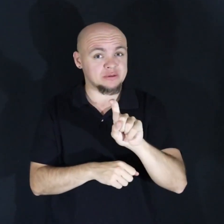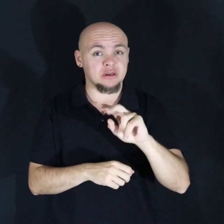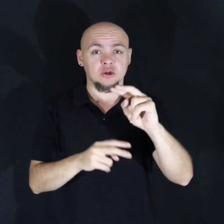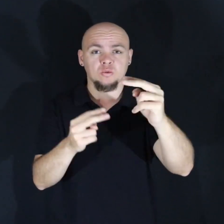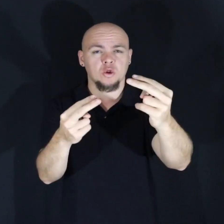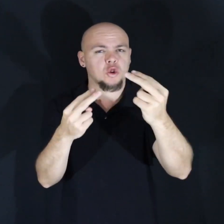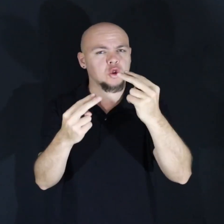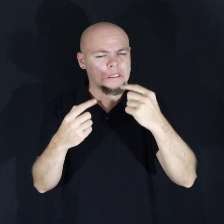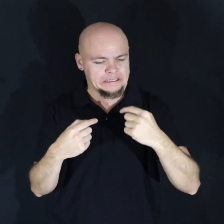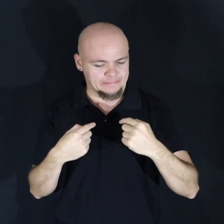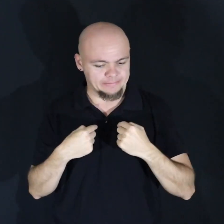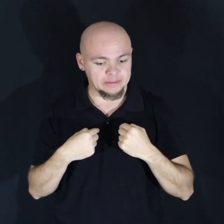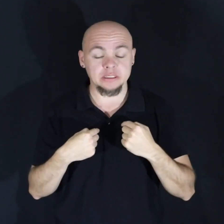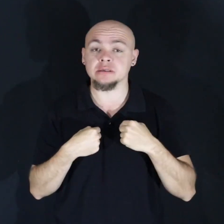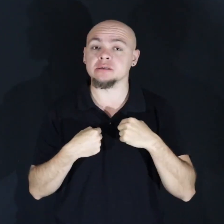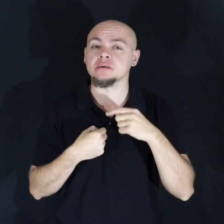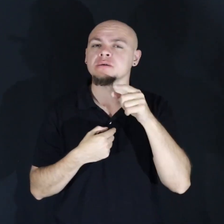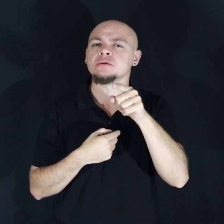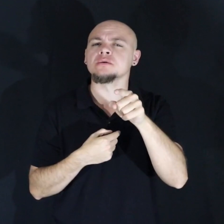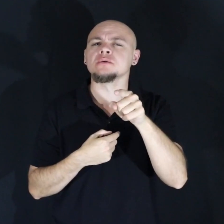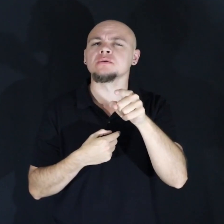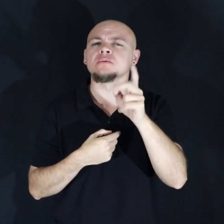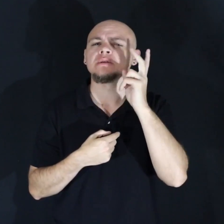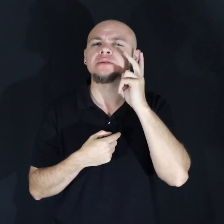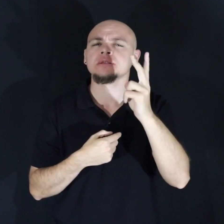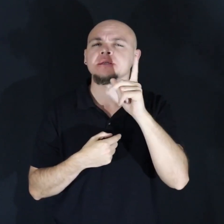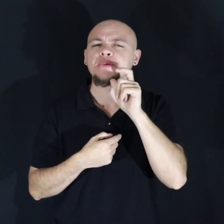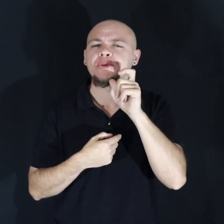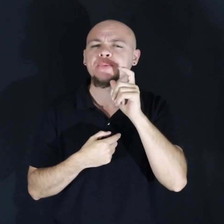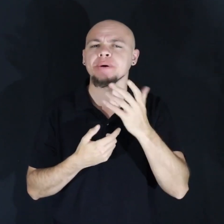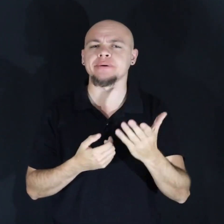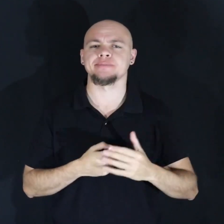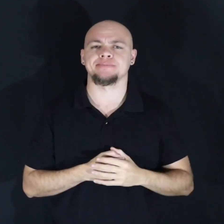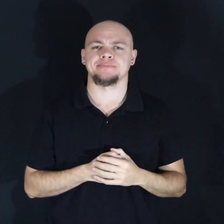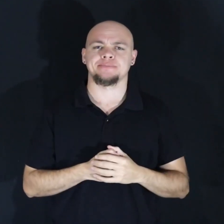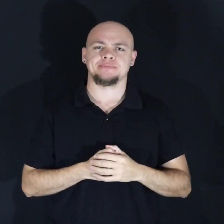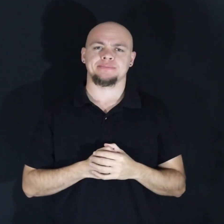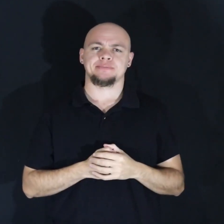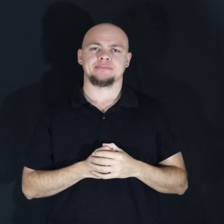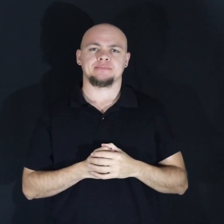look at me, who do you see?